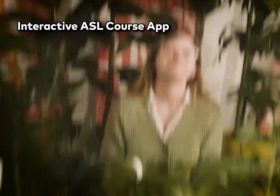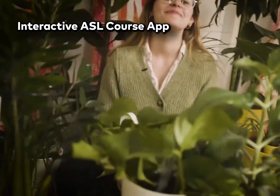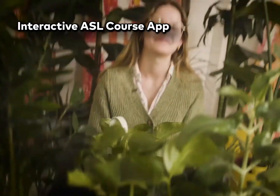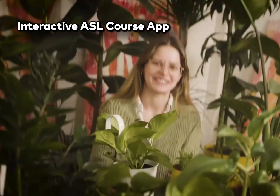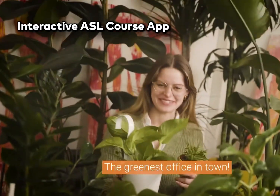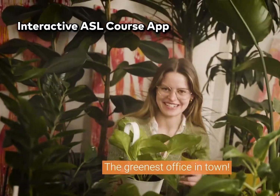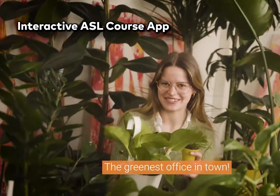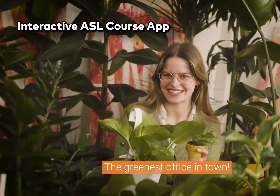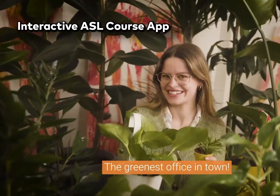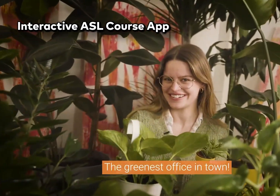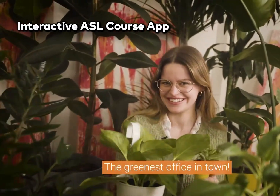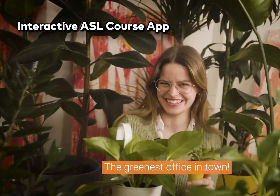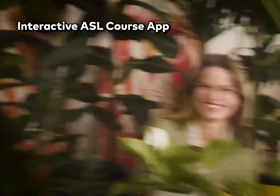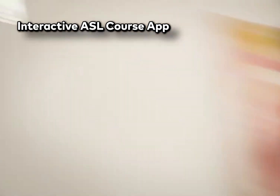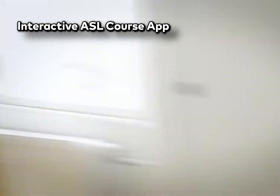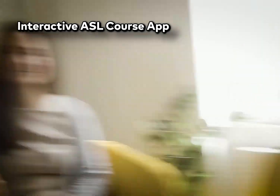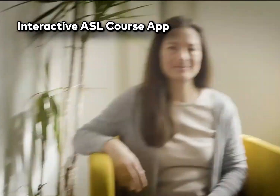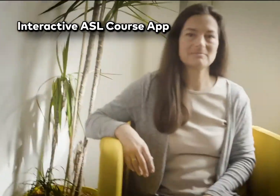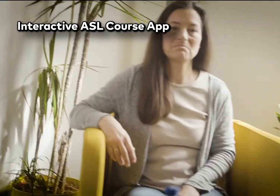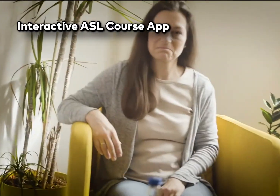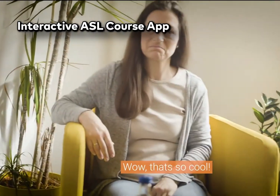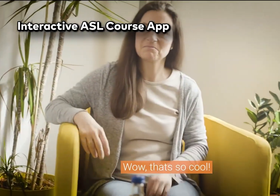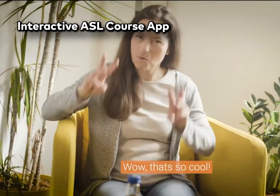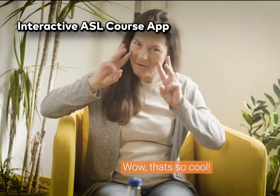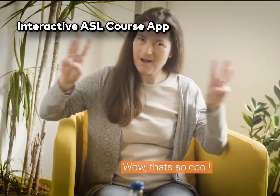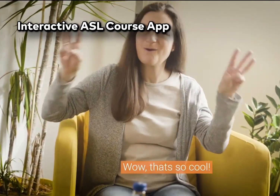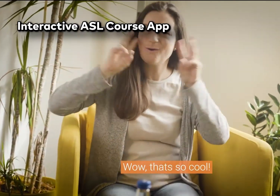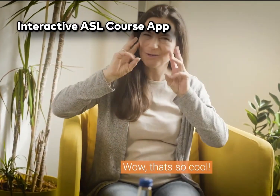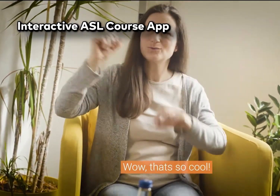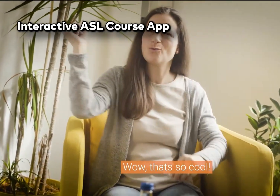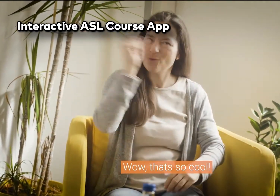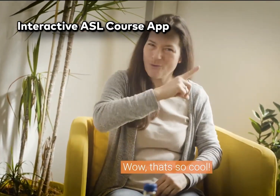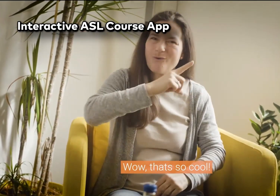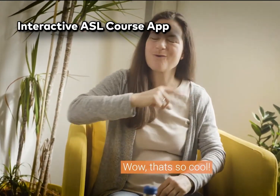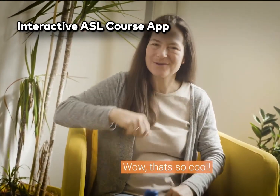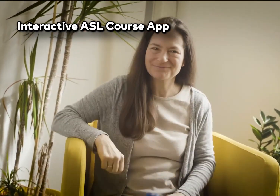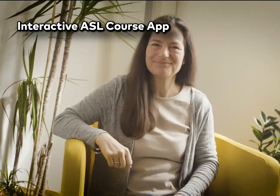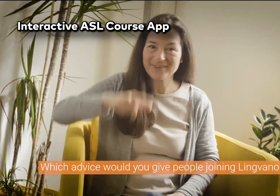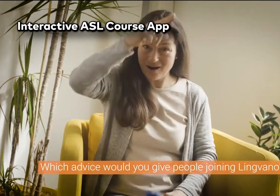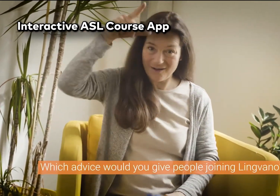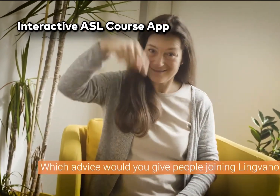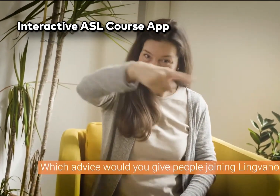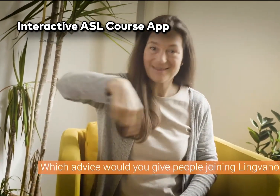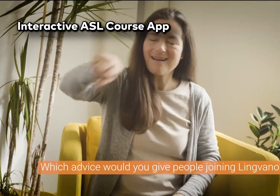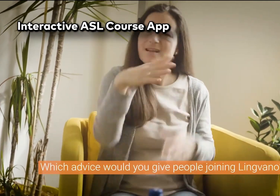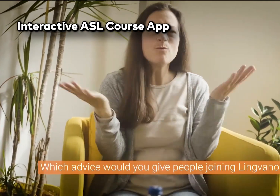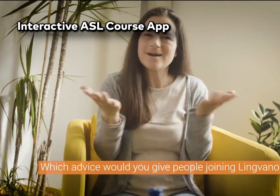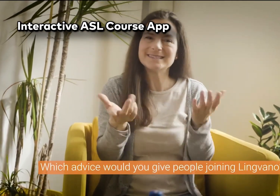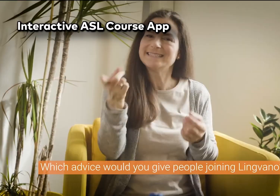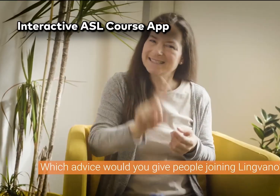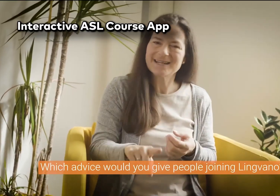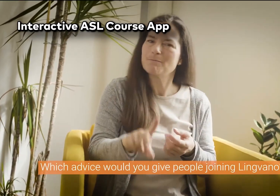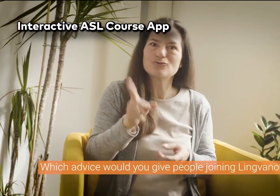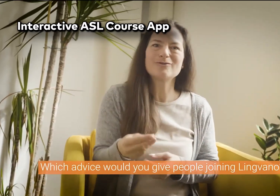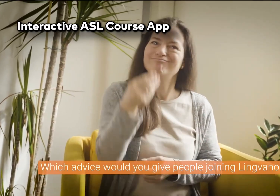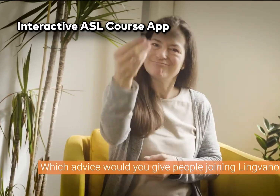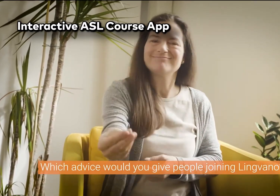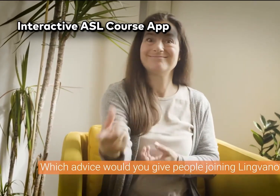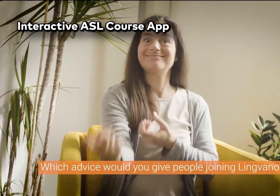Disadvantages: these apps may require a subscription to access full content. They also expect more commitment. You'll be doing active learning rather than